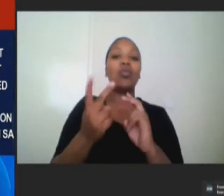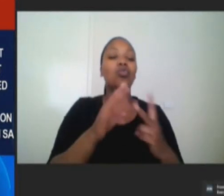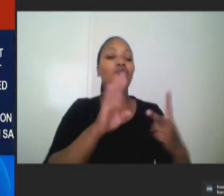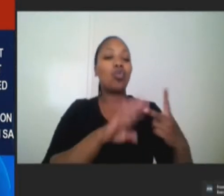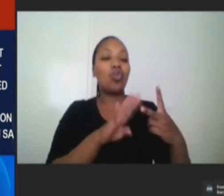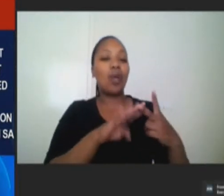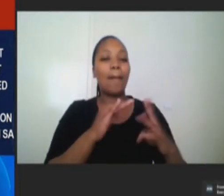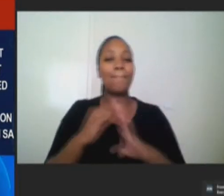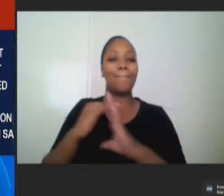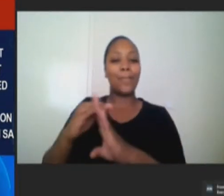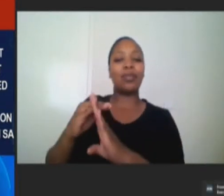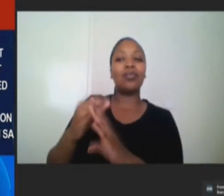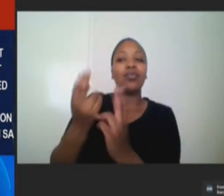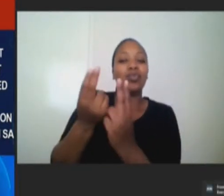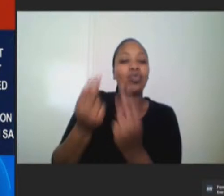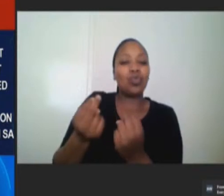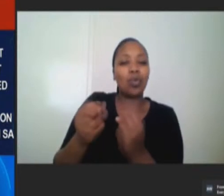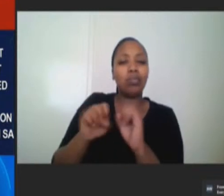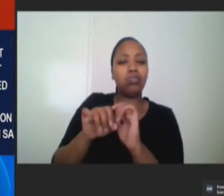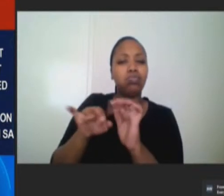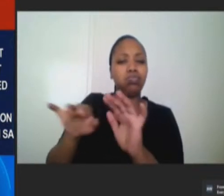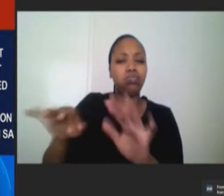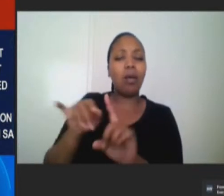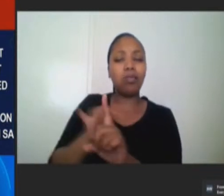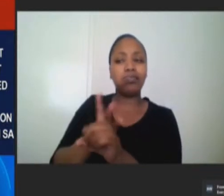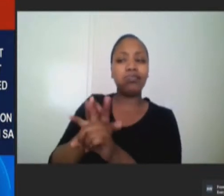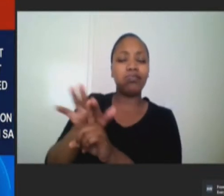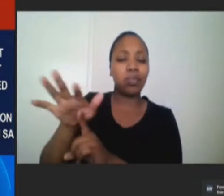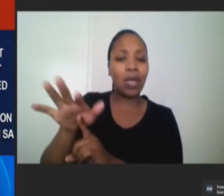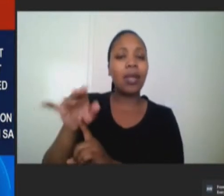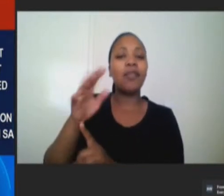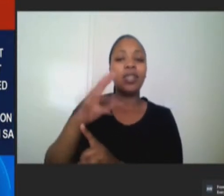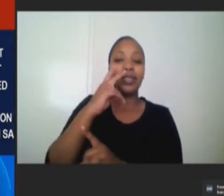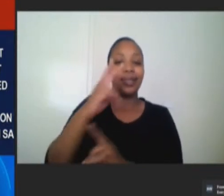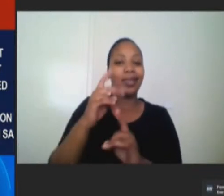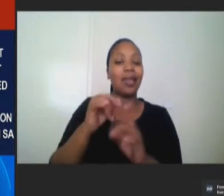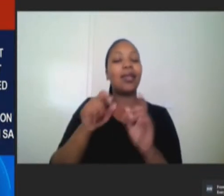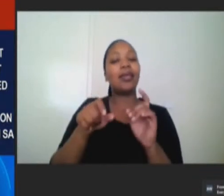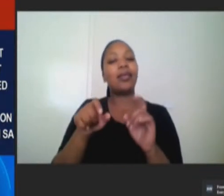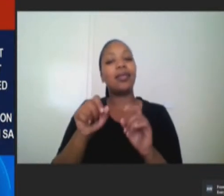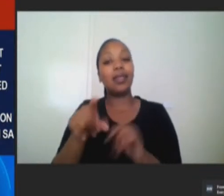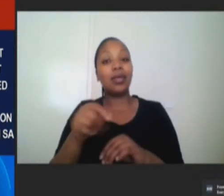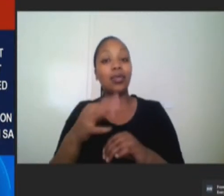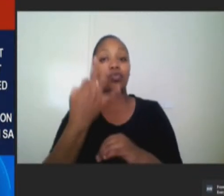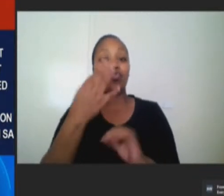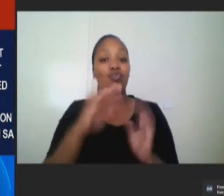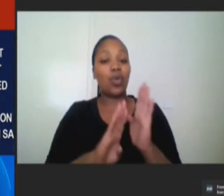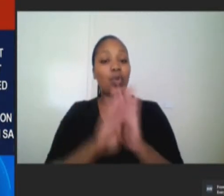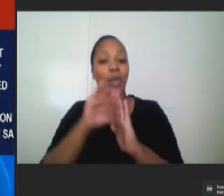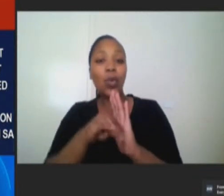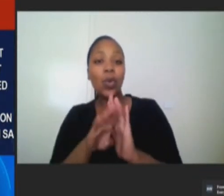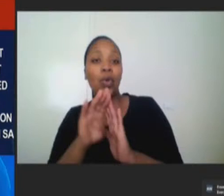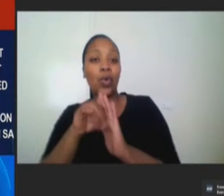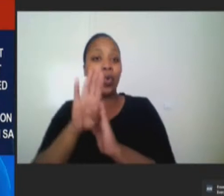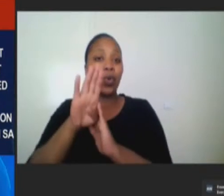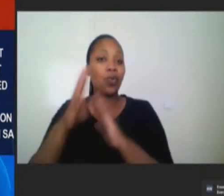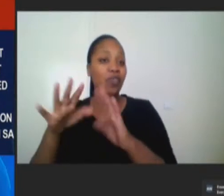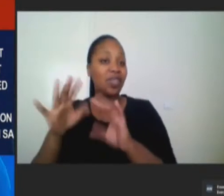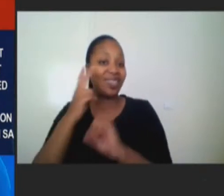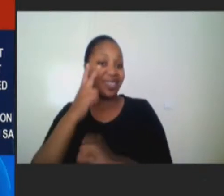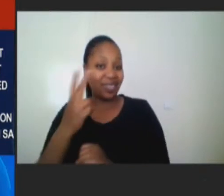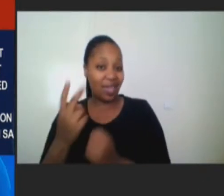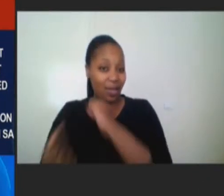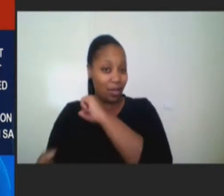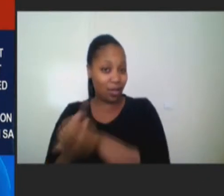that we have seen during those 3 waves. But I'm sure the colleagues from the NICD can expand on that as well. How a variant is